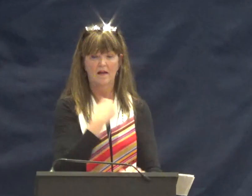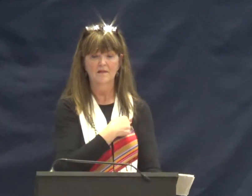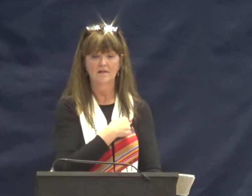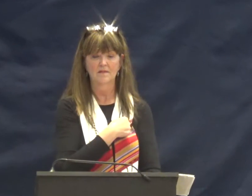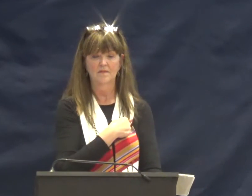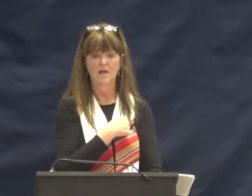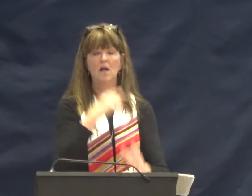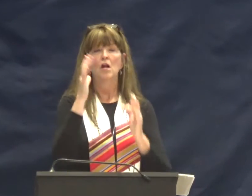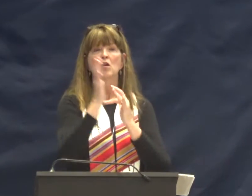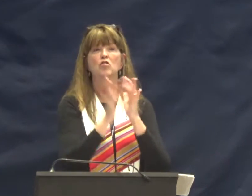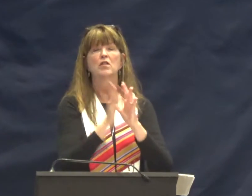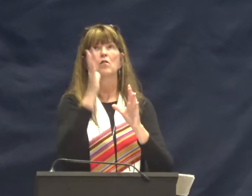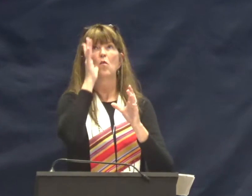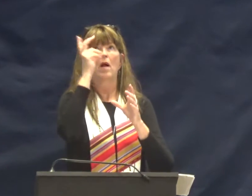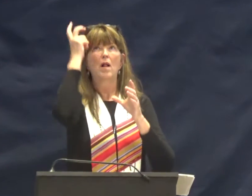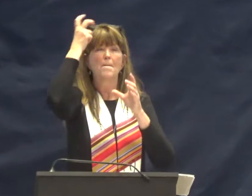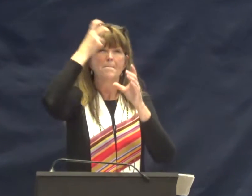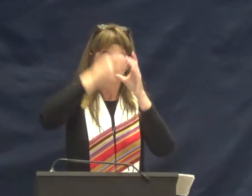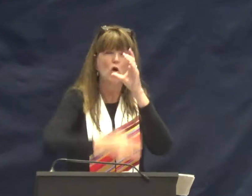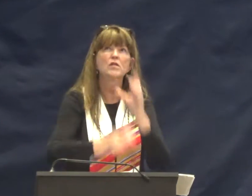Jesus will walk right beside us.